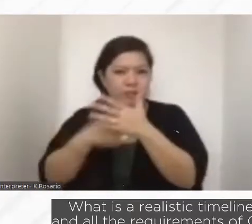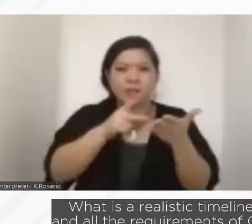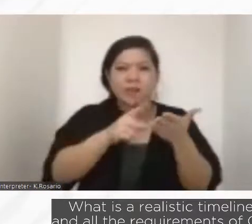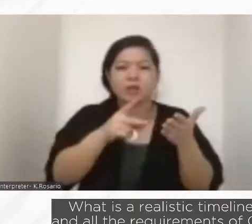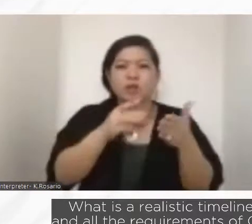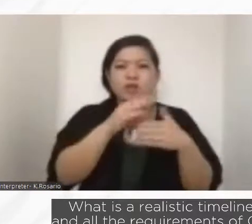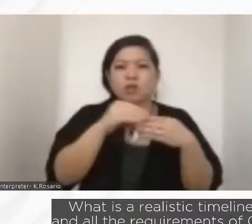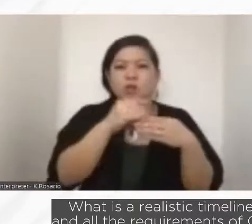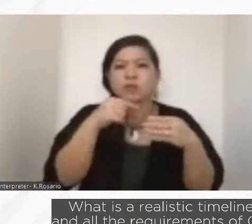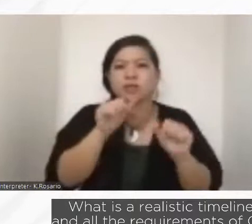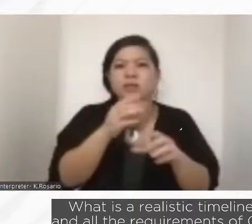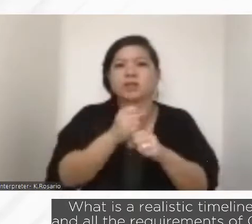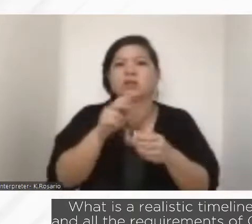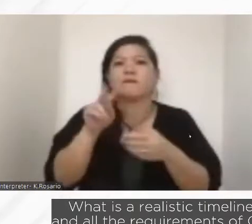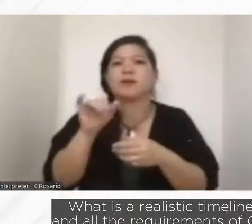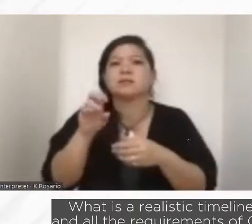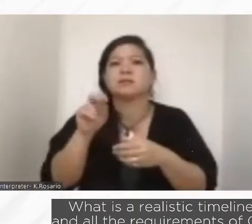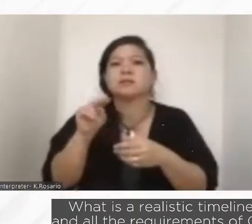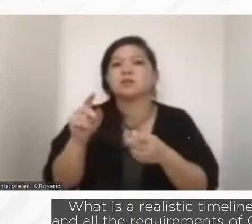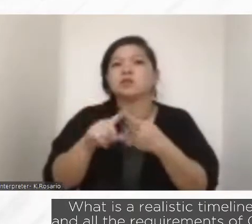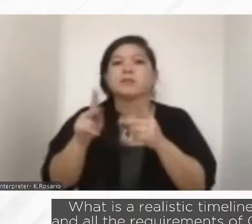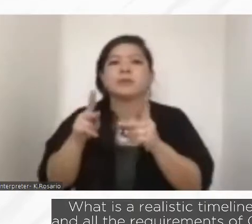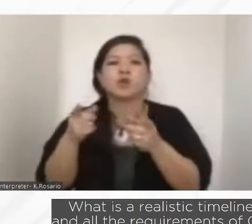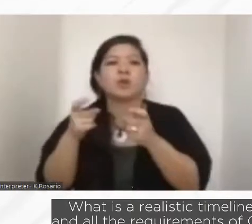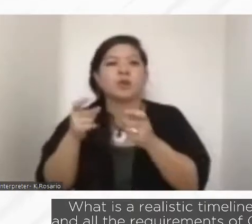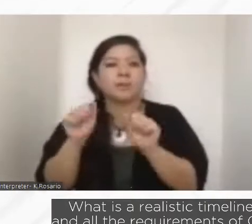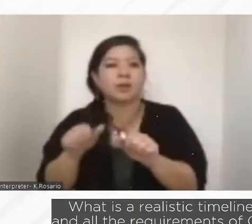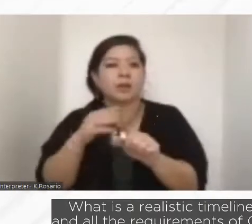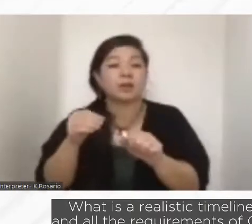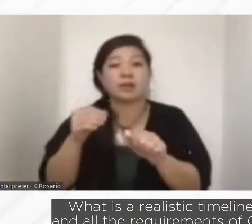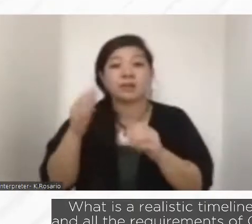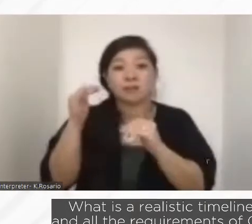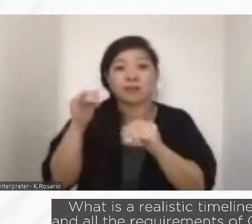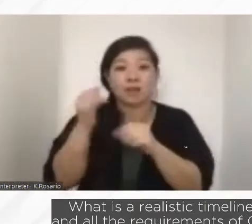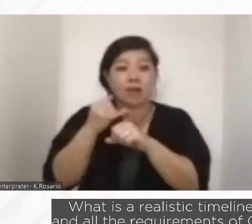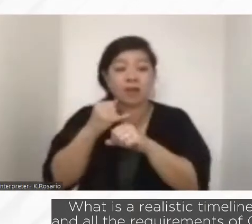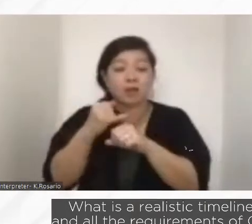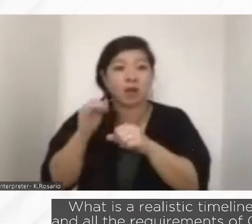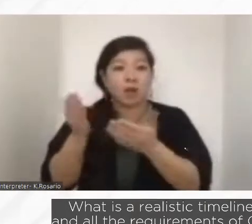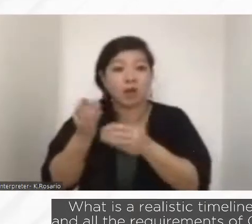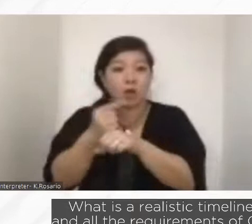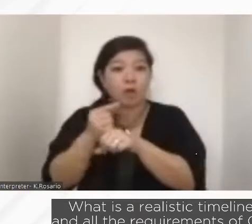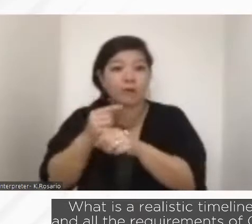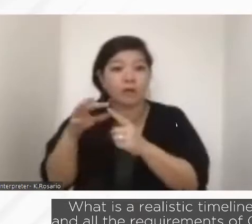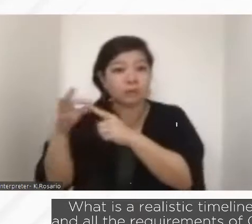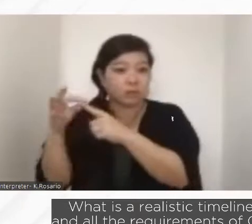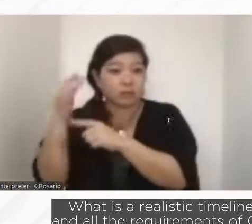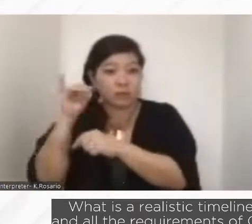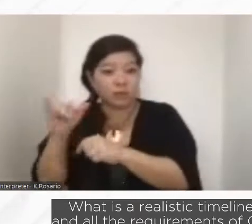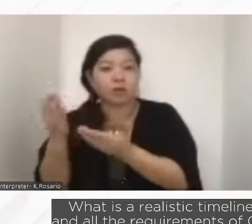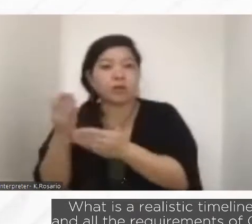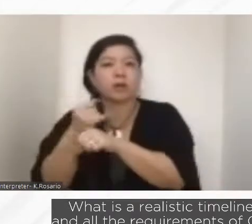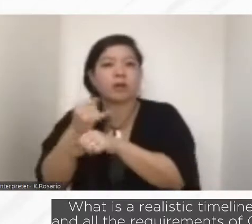this vaccine to people as quickly as possible. And I expect that on an island like Guam, you all are very different. You're very unique because